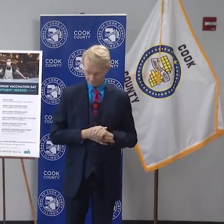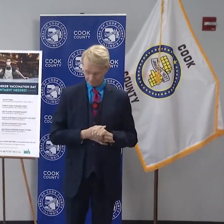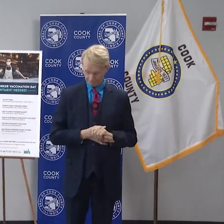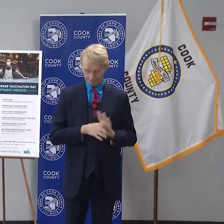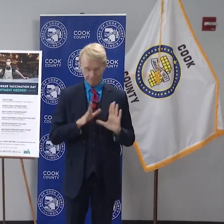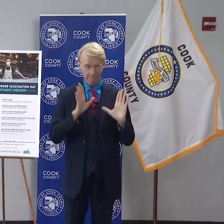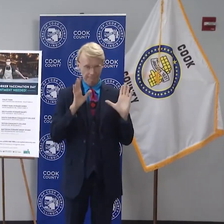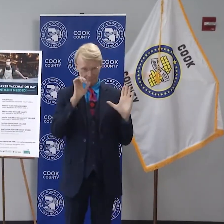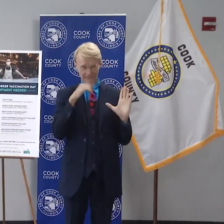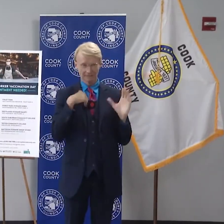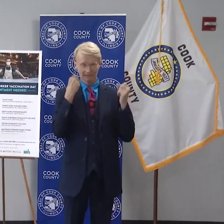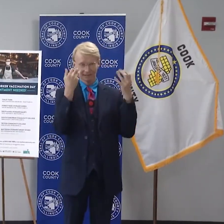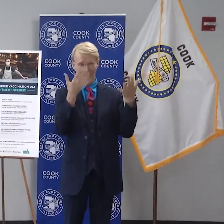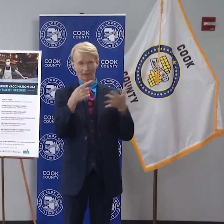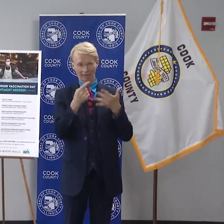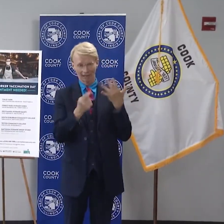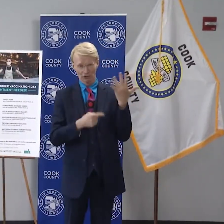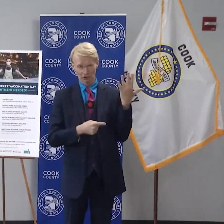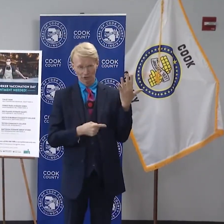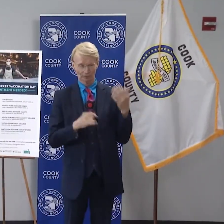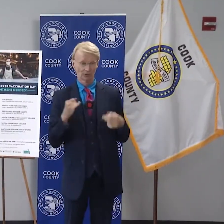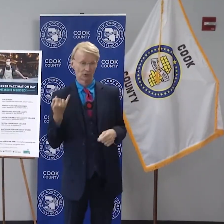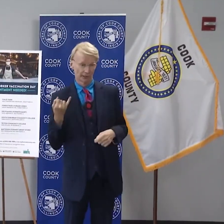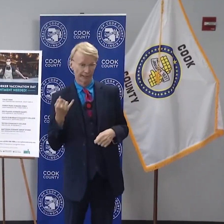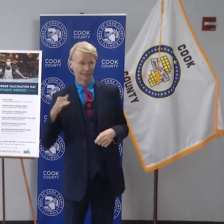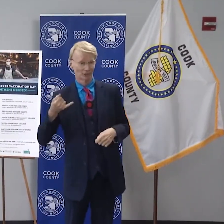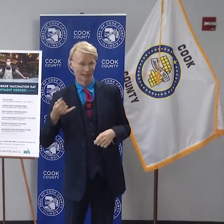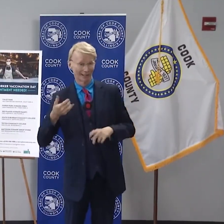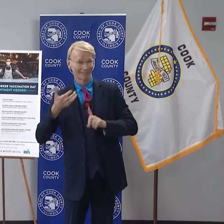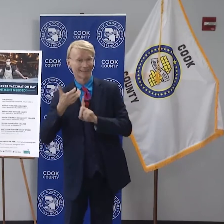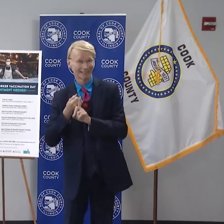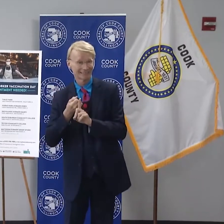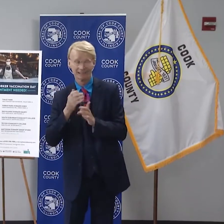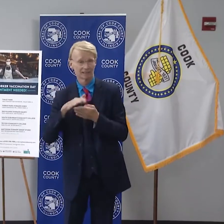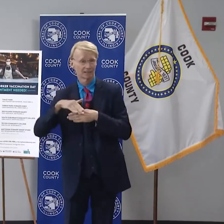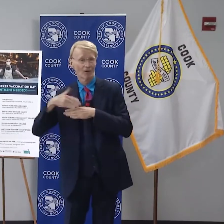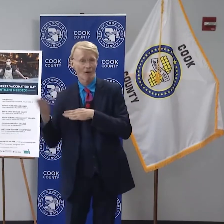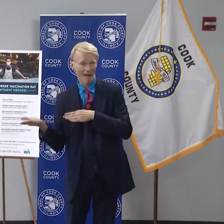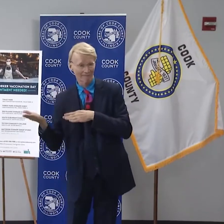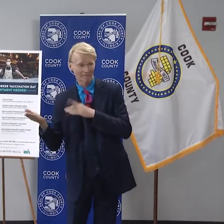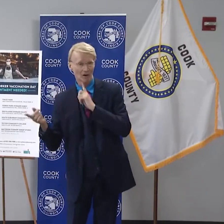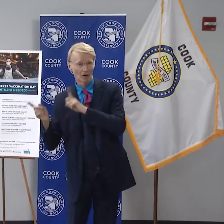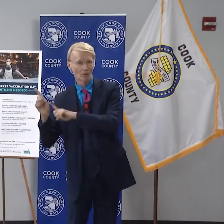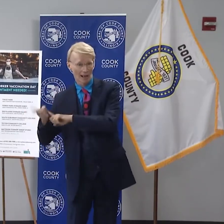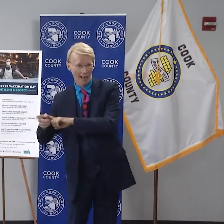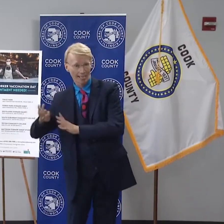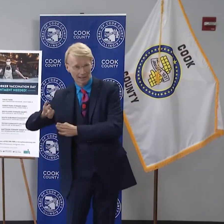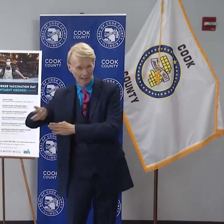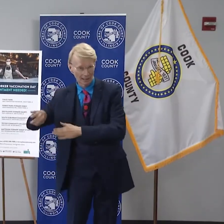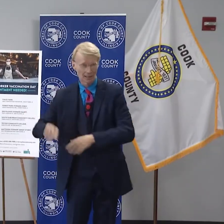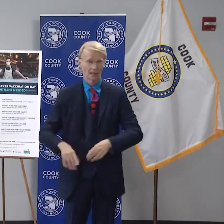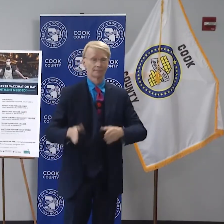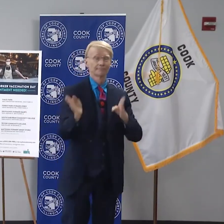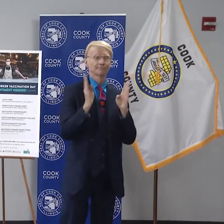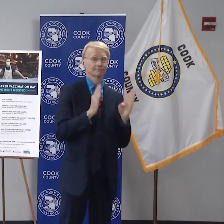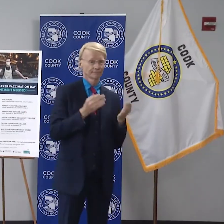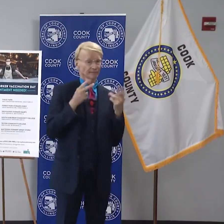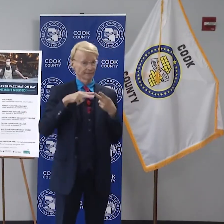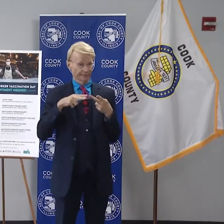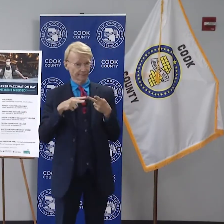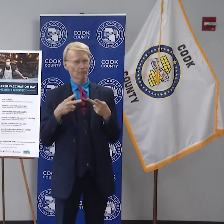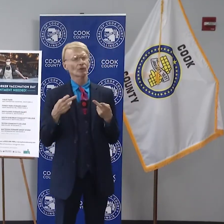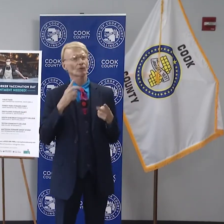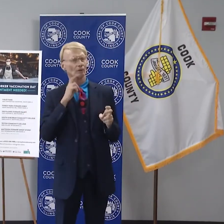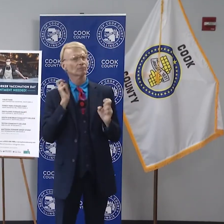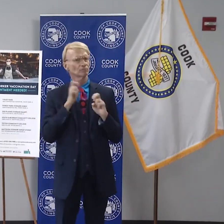Yeah, I think there are several factors. One is that J&J being off line for now. The second is the really